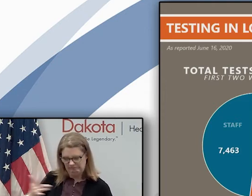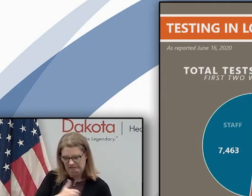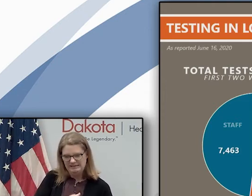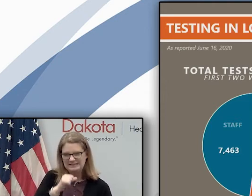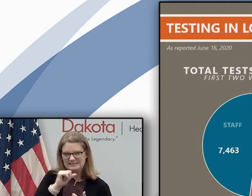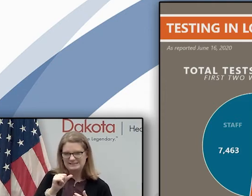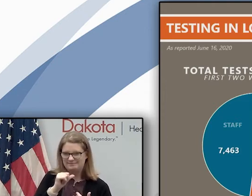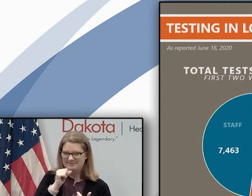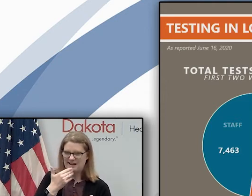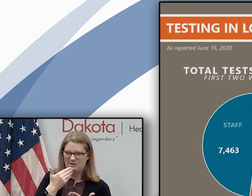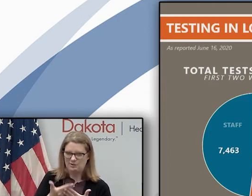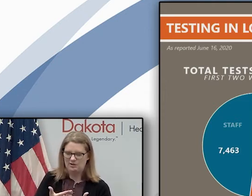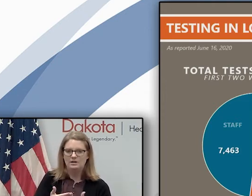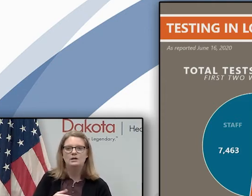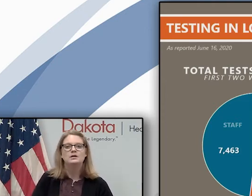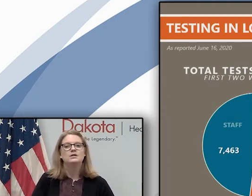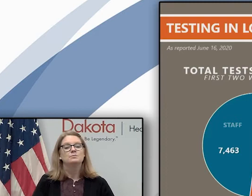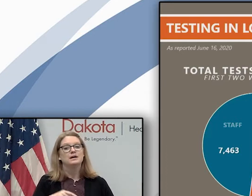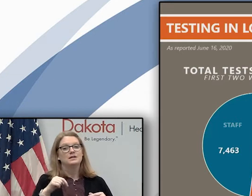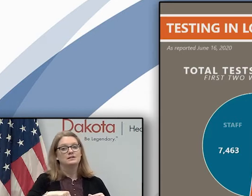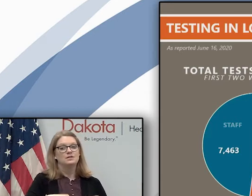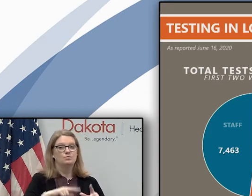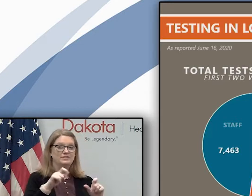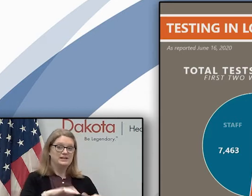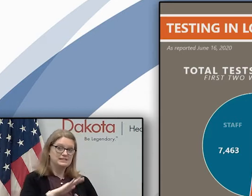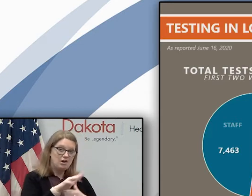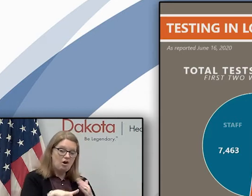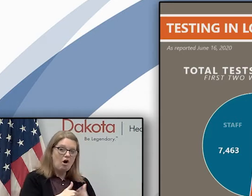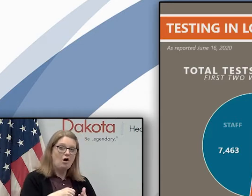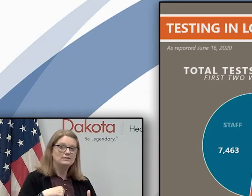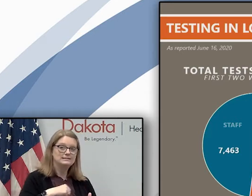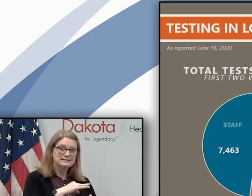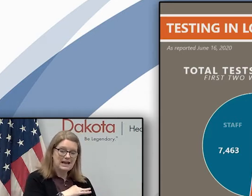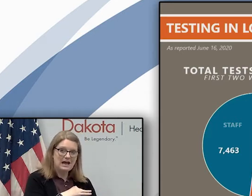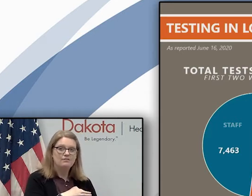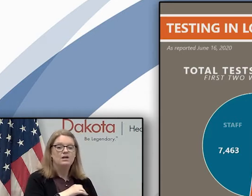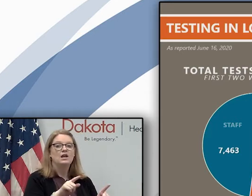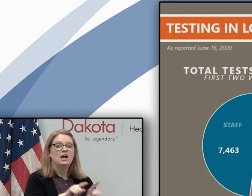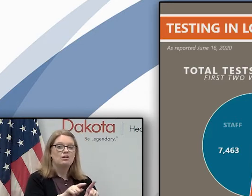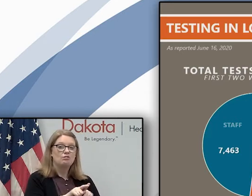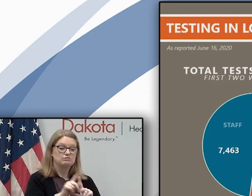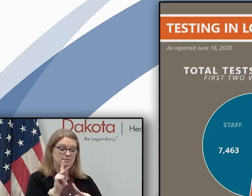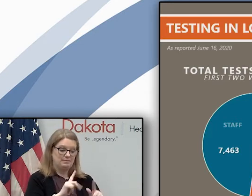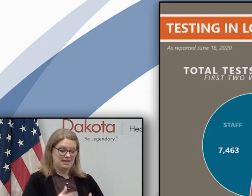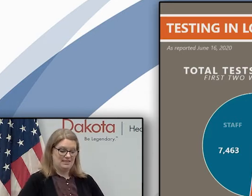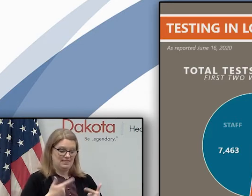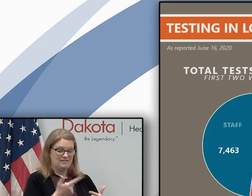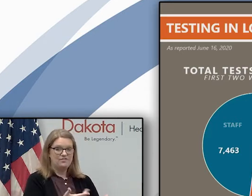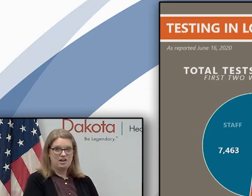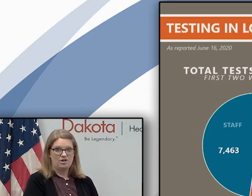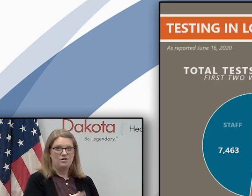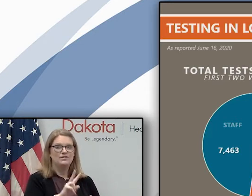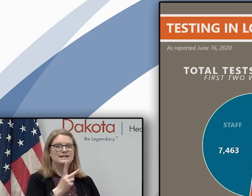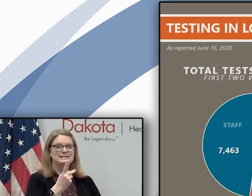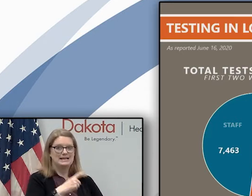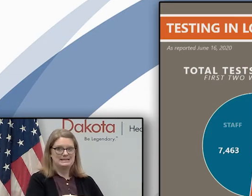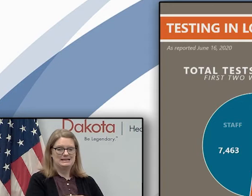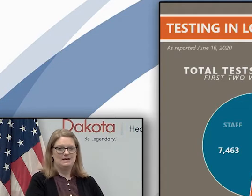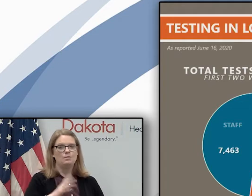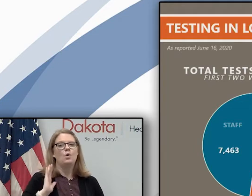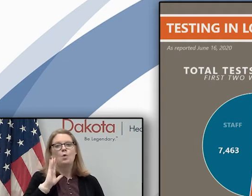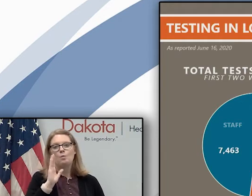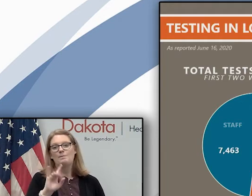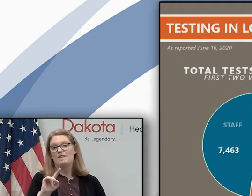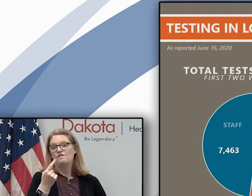this week, when we will have tested every staff member and every resident in our state in long-term care for the second time, that we will be the first state